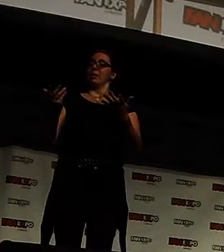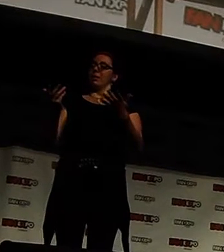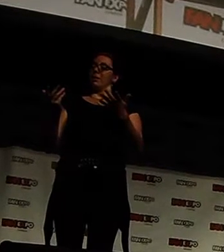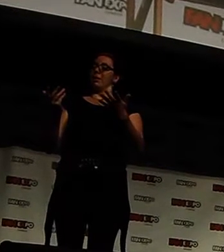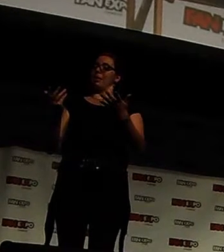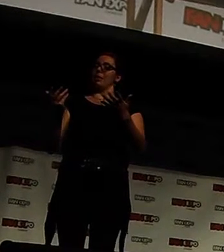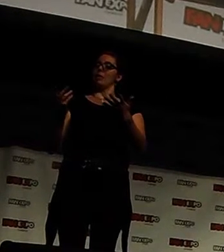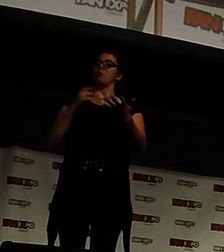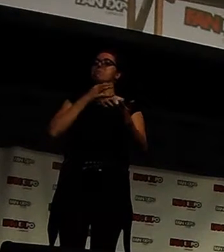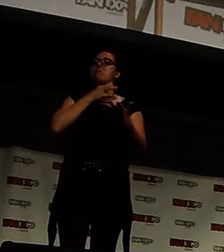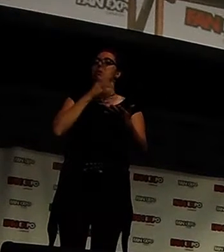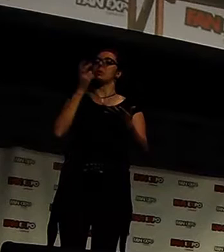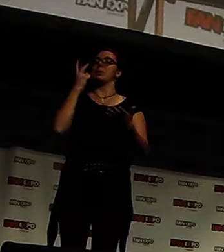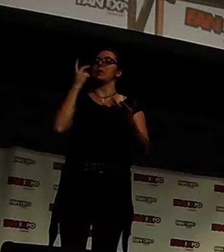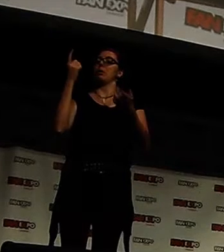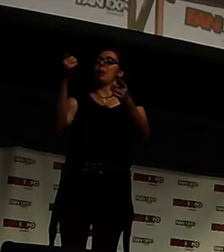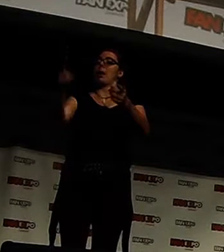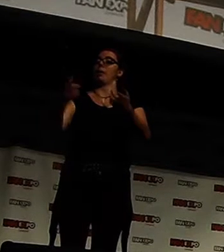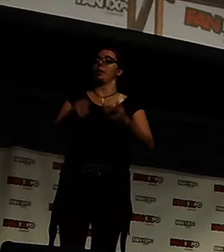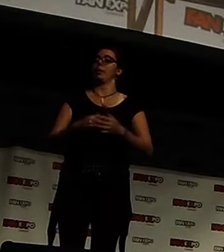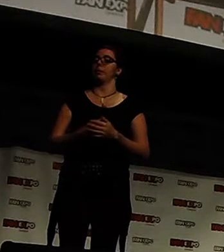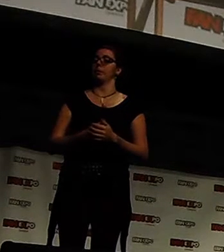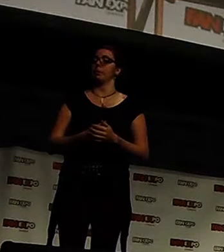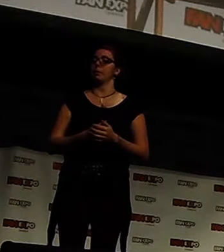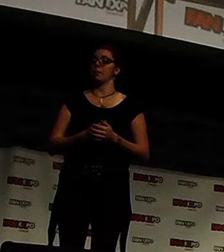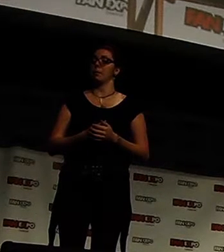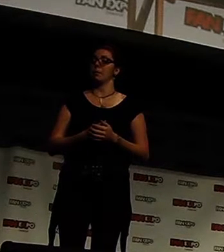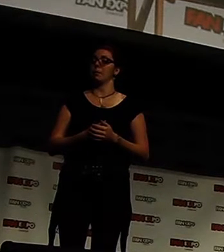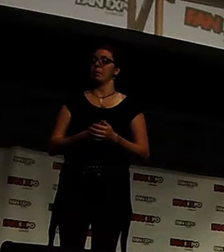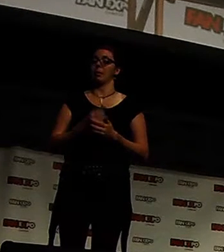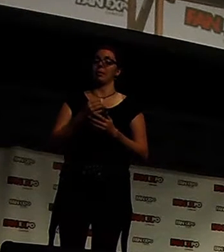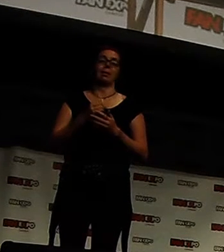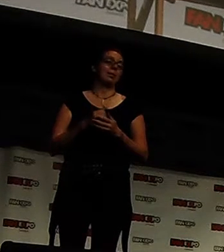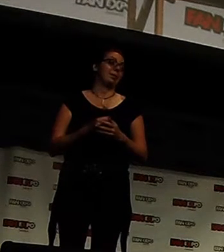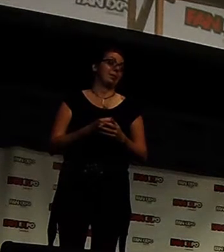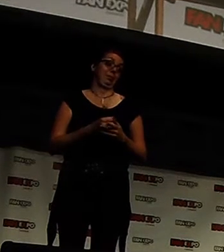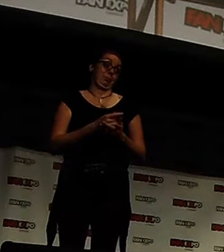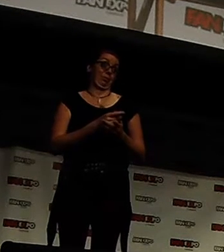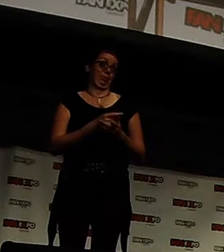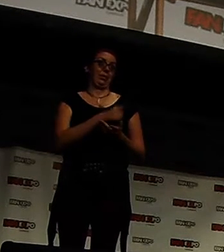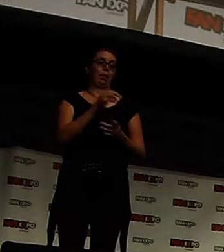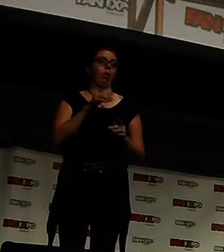burst at some point. Dun dun dun!